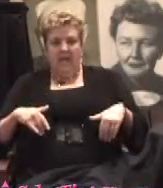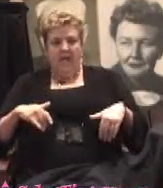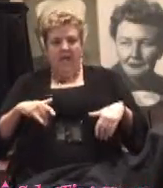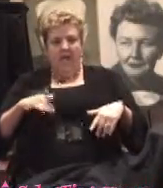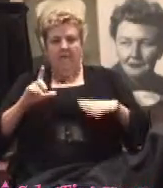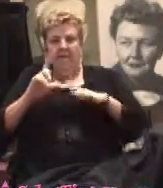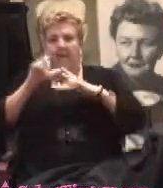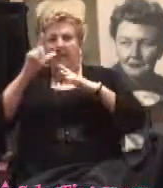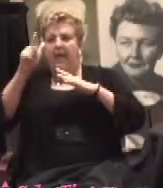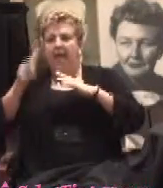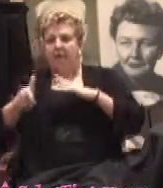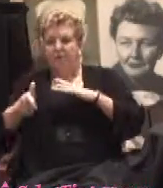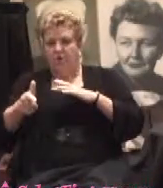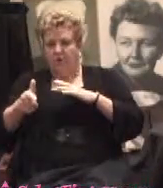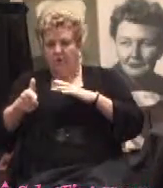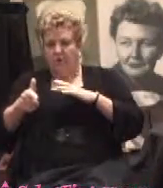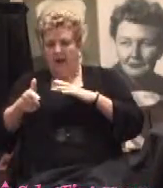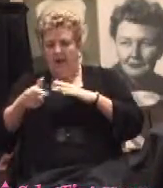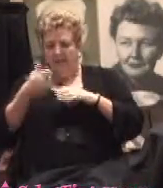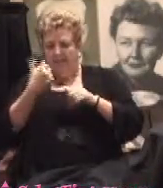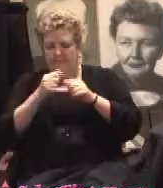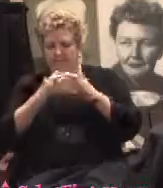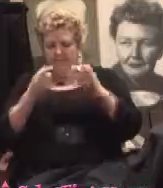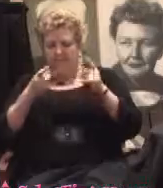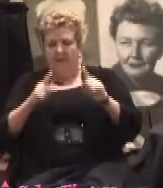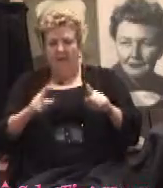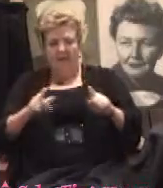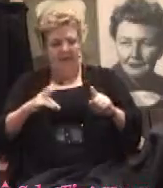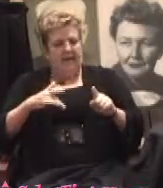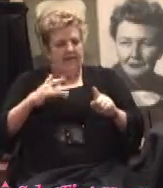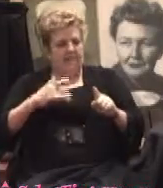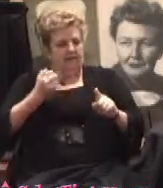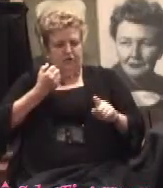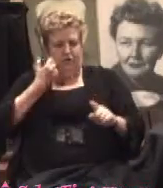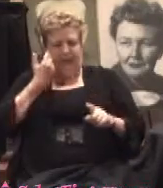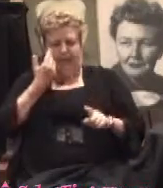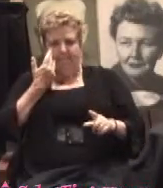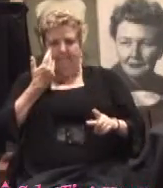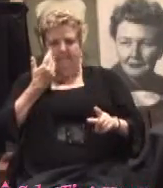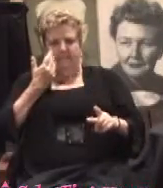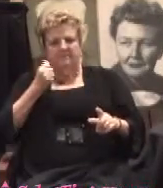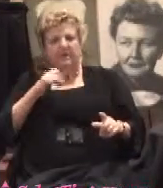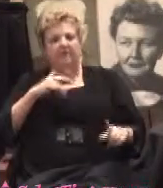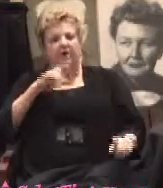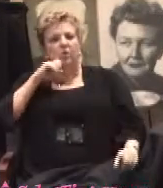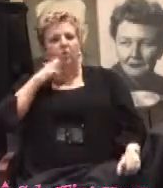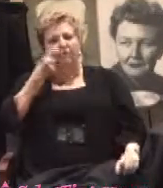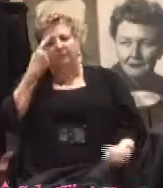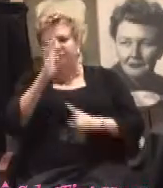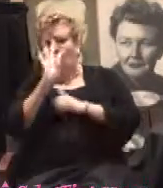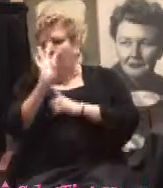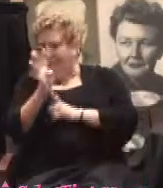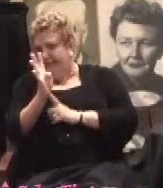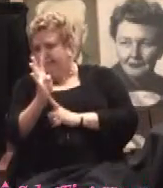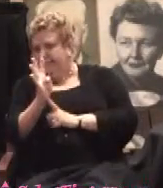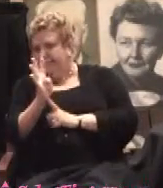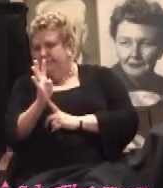and I was filled with shame. I was cool for about 4 minutes. And then I don't think you can be any less cool than